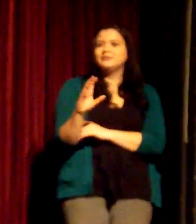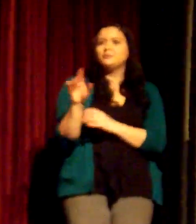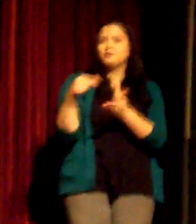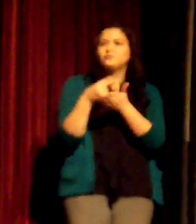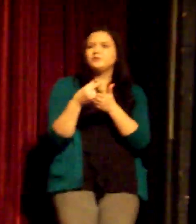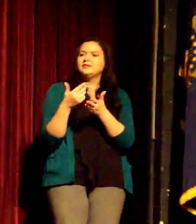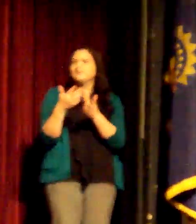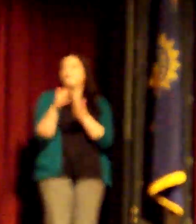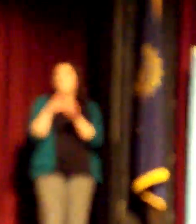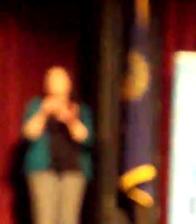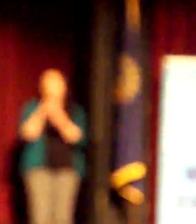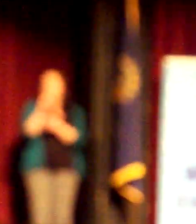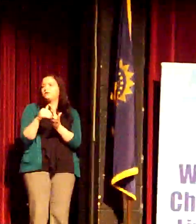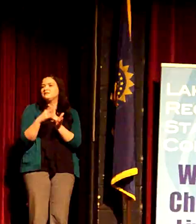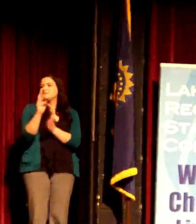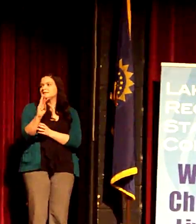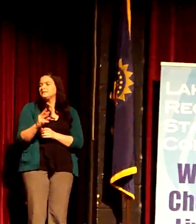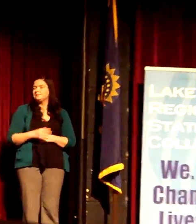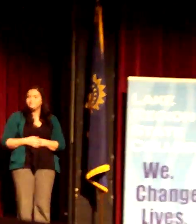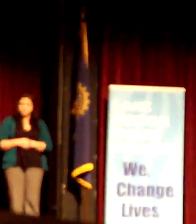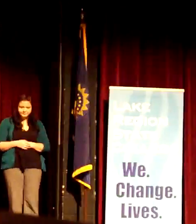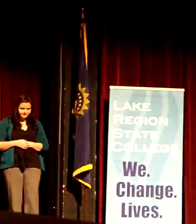today, Rylos and Mimi products are found in 16 retail stores throughout the country